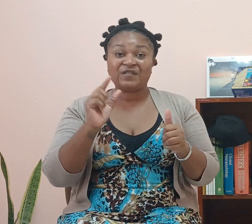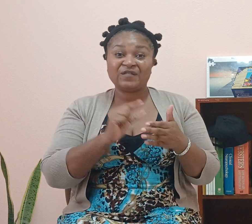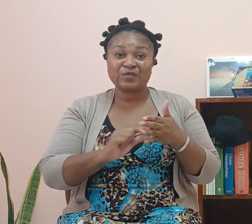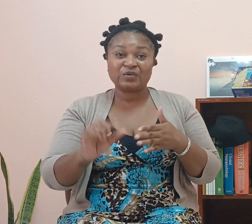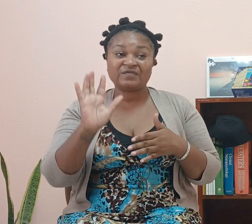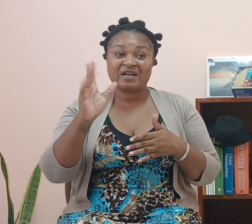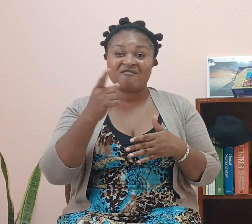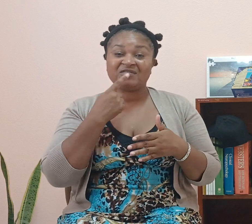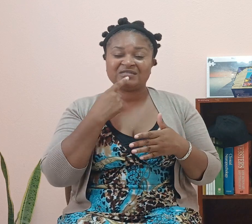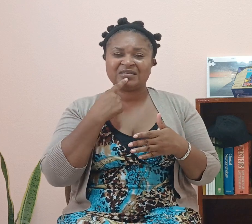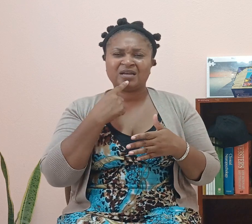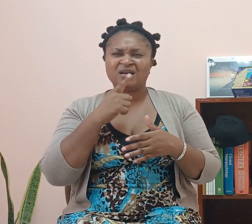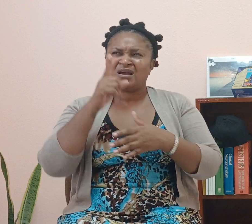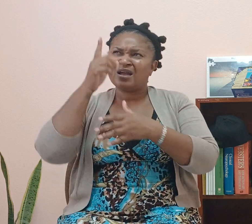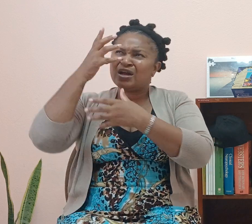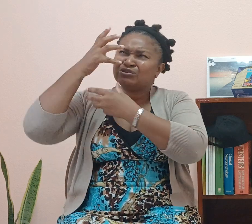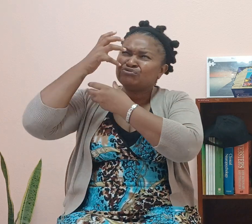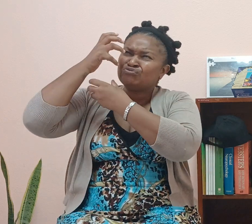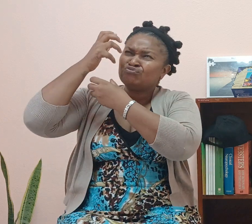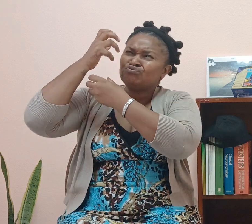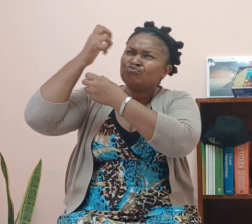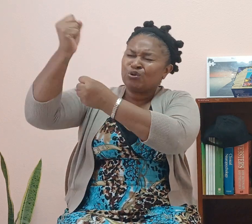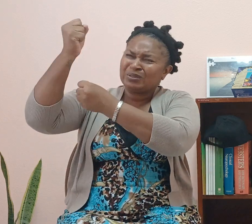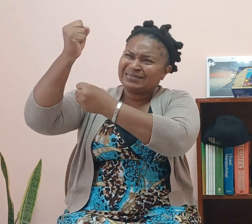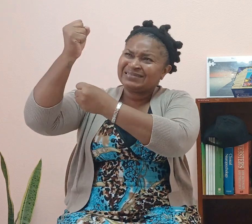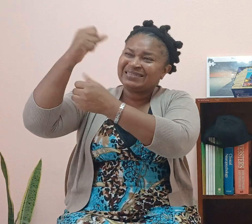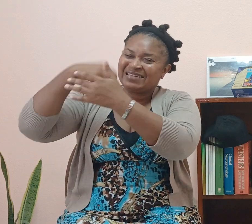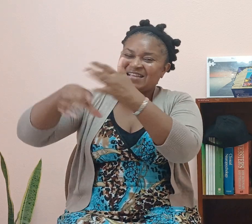Trust in the Lord with all your heart.